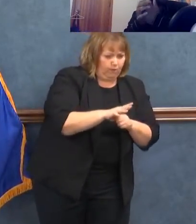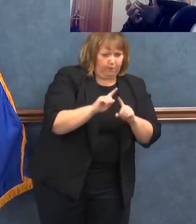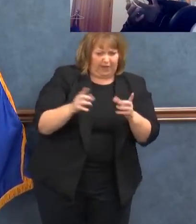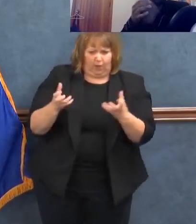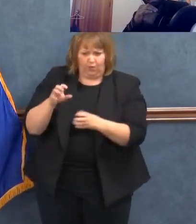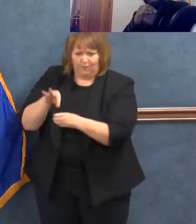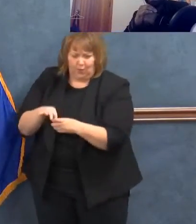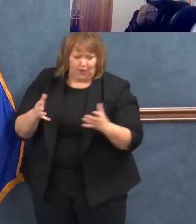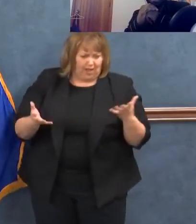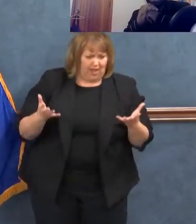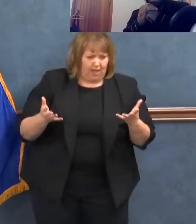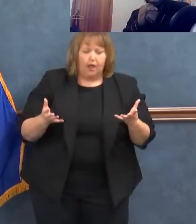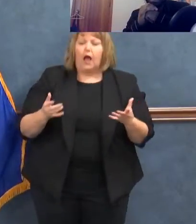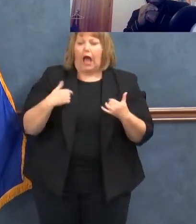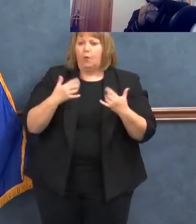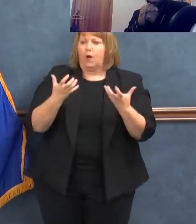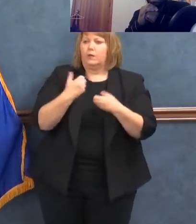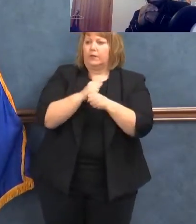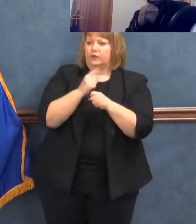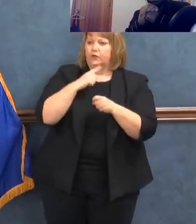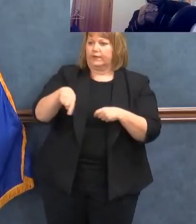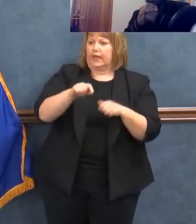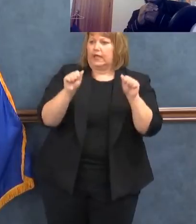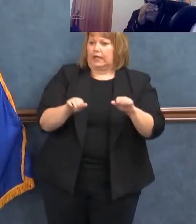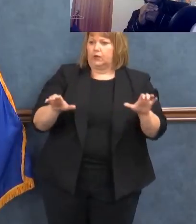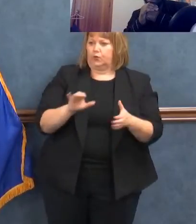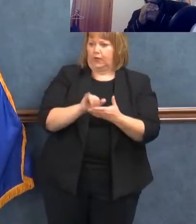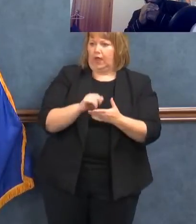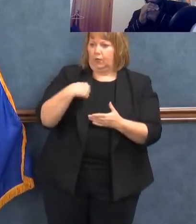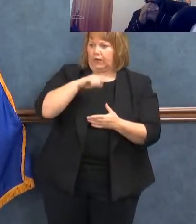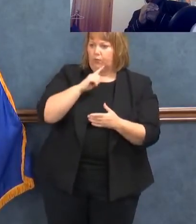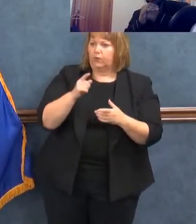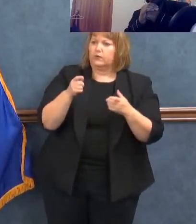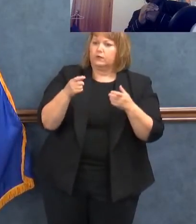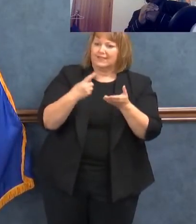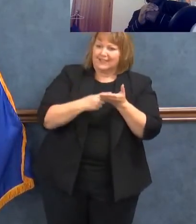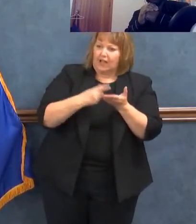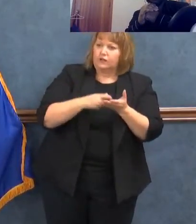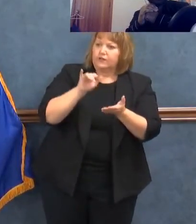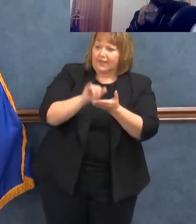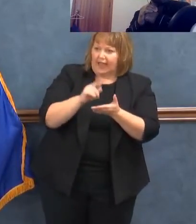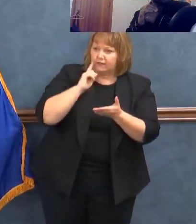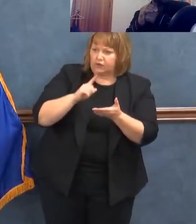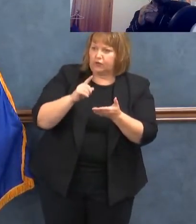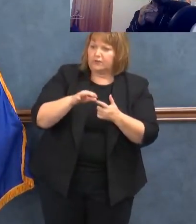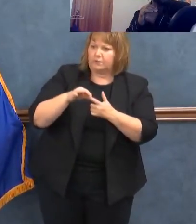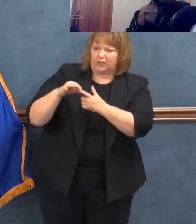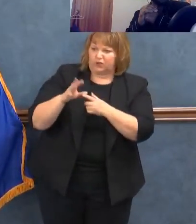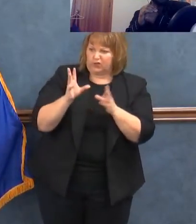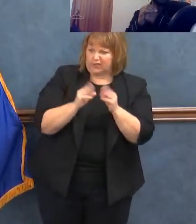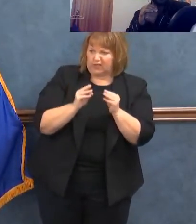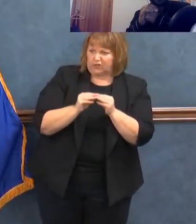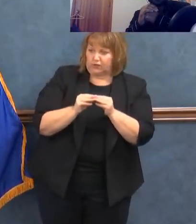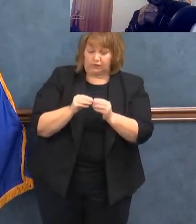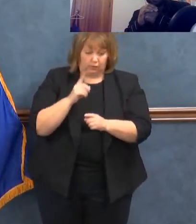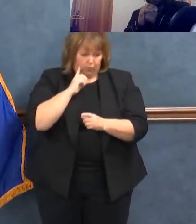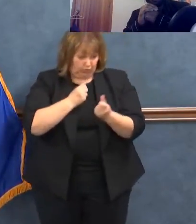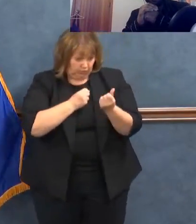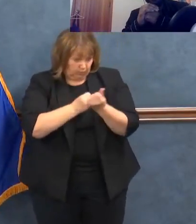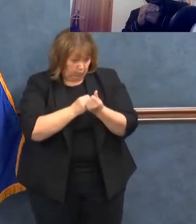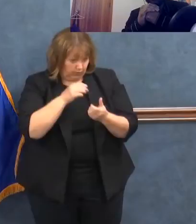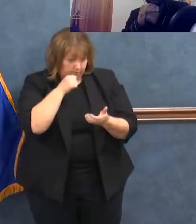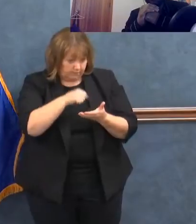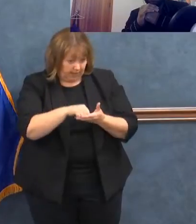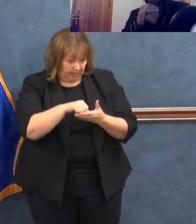election. So that's something we're going to deal with in a special session. Would you support mandating mail-in ballots for everybody? Well, that's something we're going to deal with in a